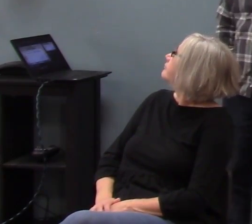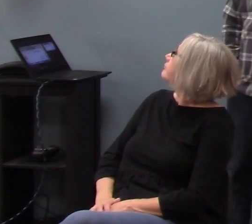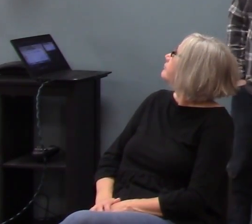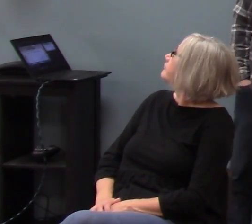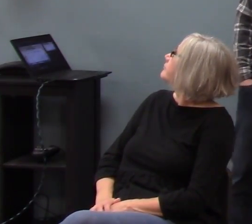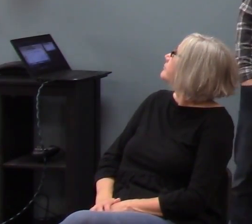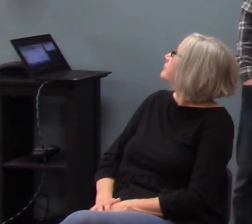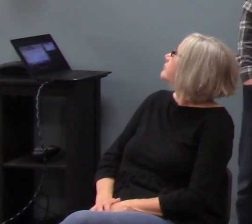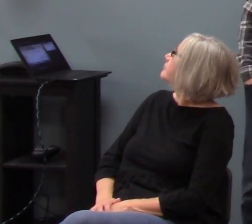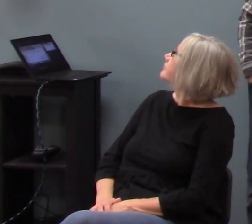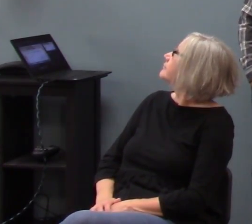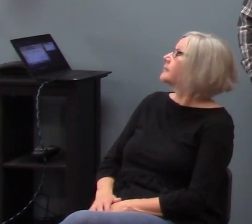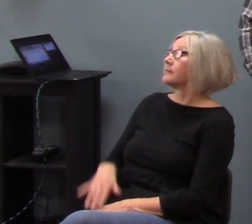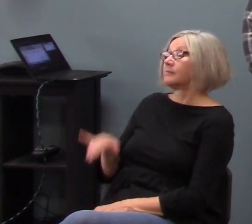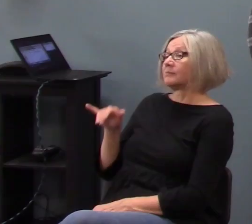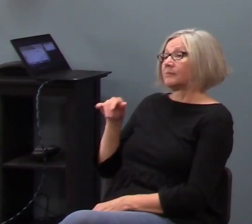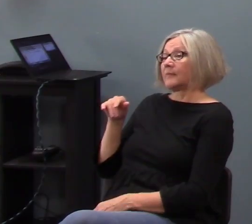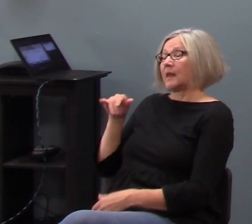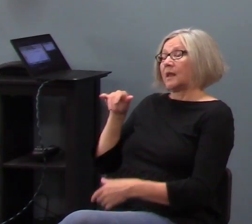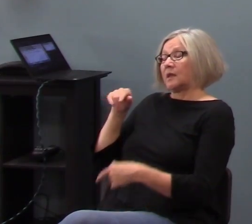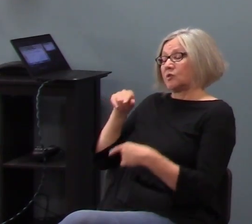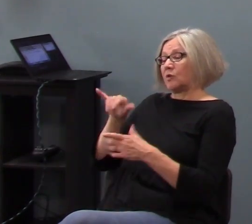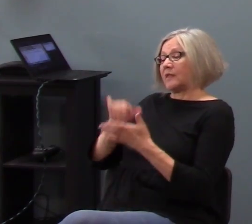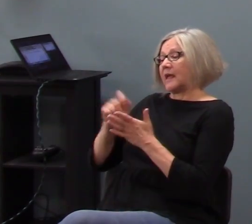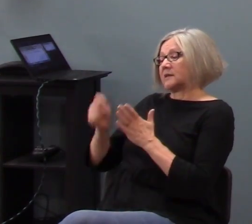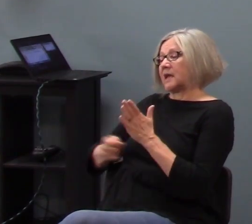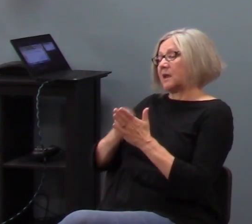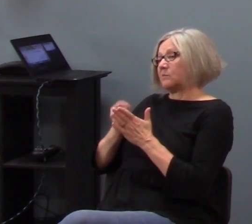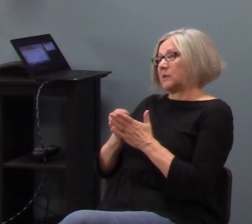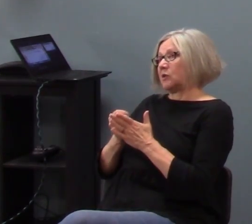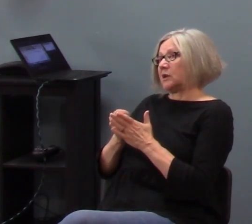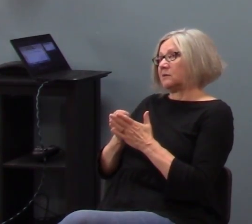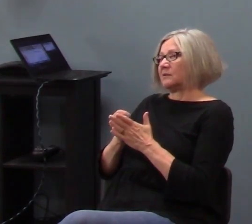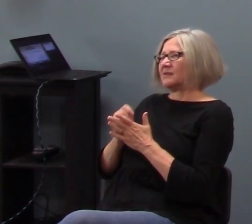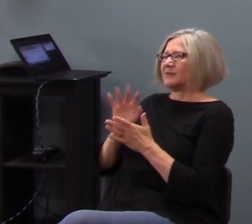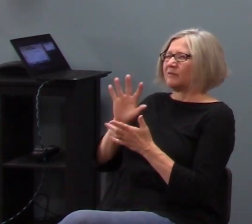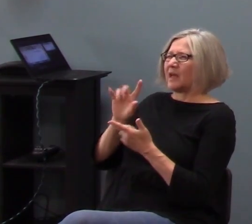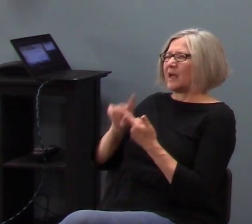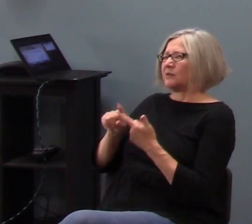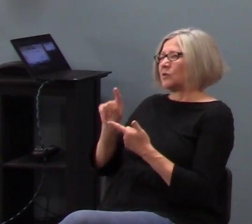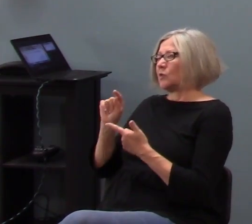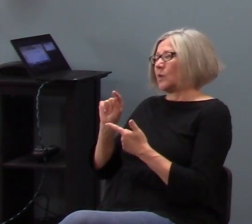And in this period of time, about 5 to 20 million years,